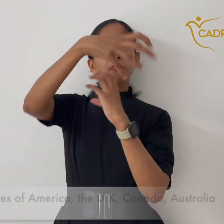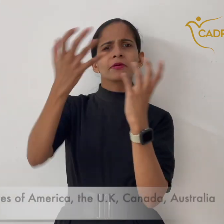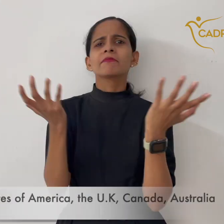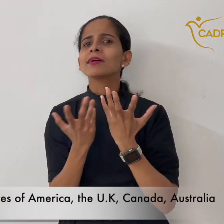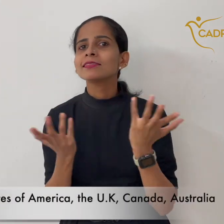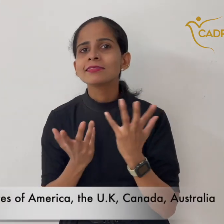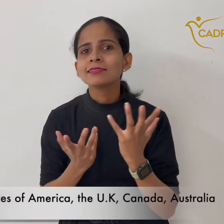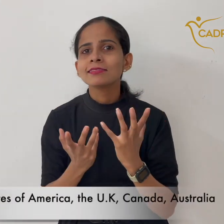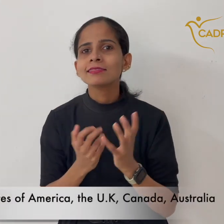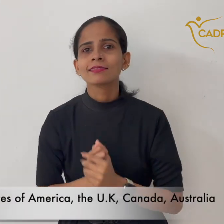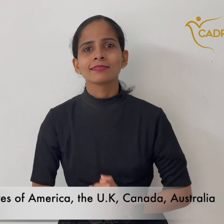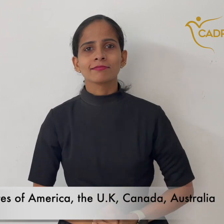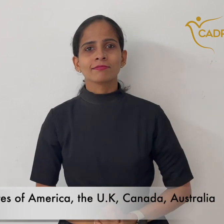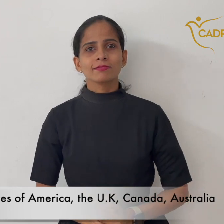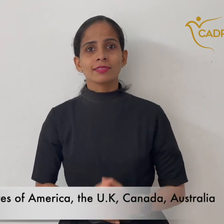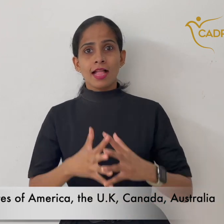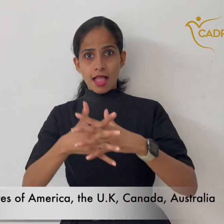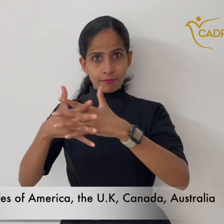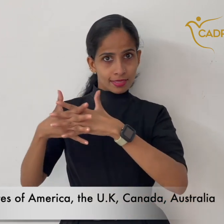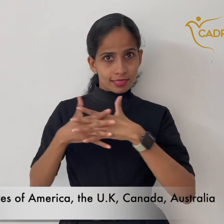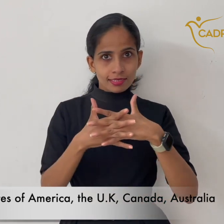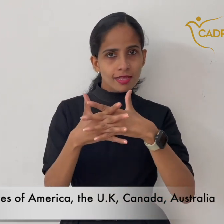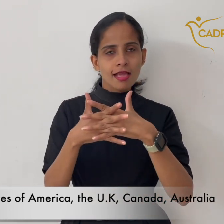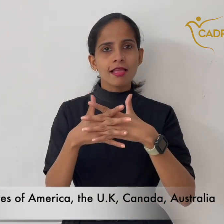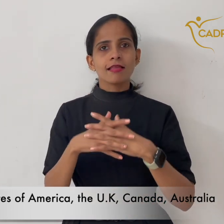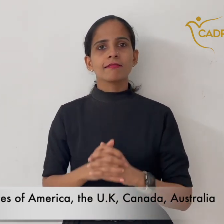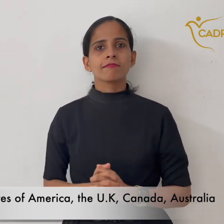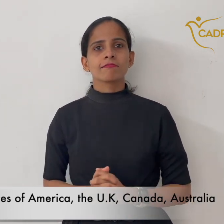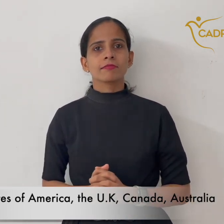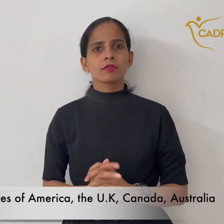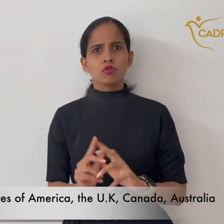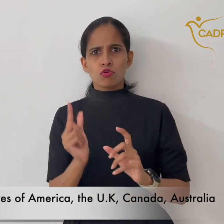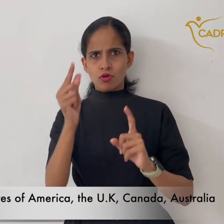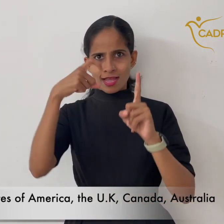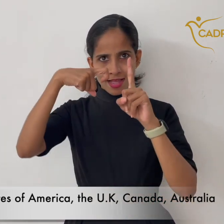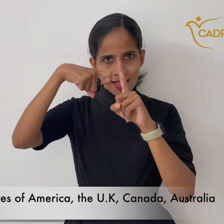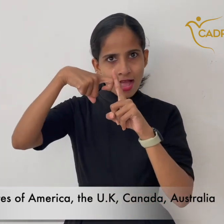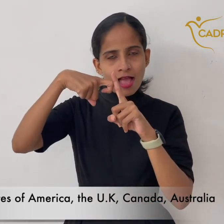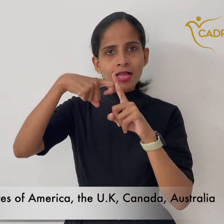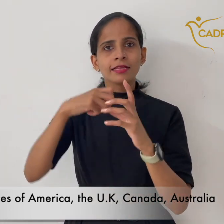such as the United States of America, the UK, Canada,